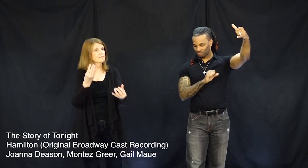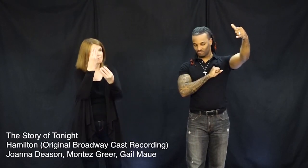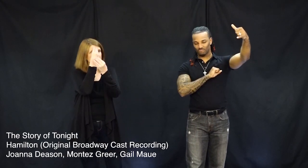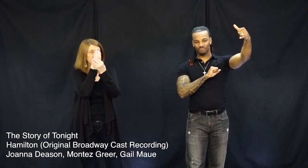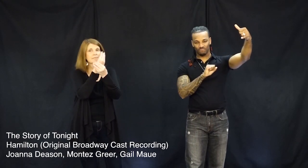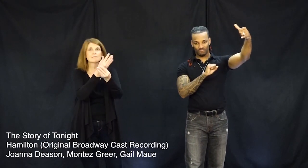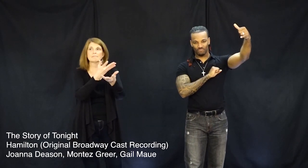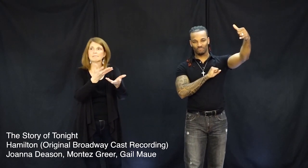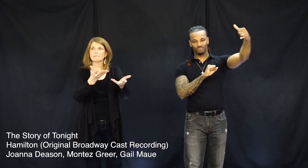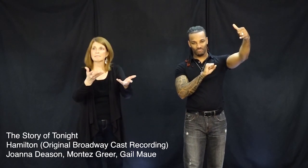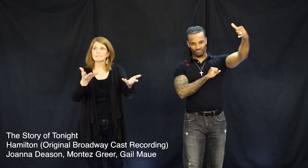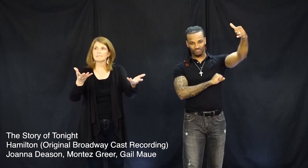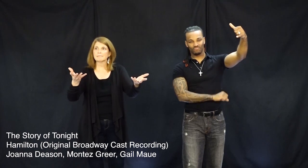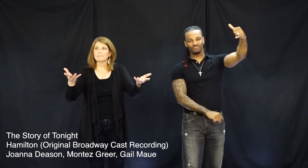tonight.